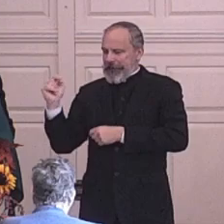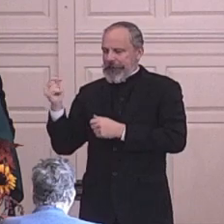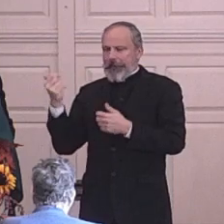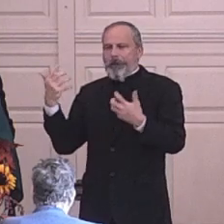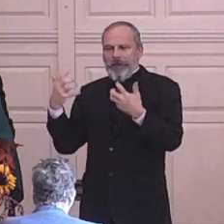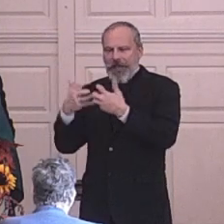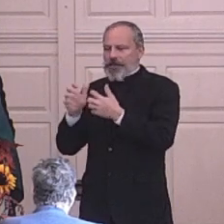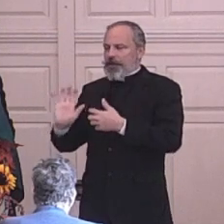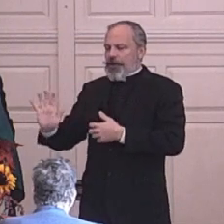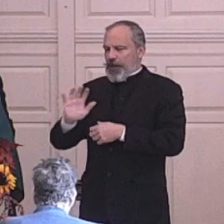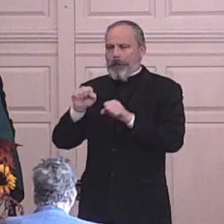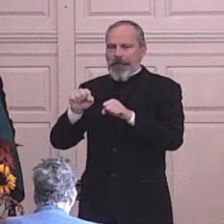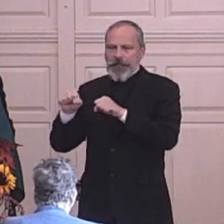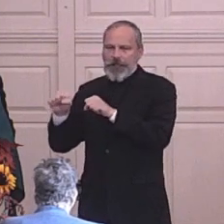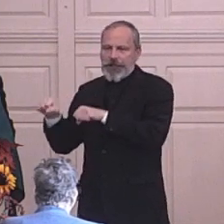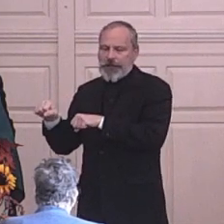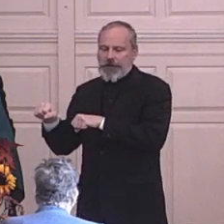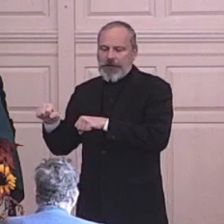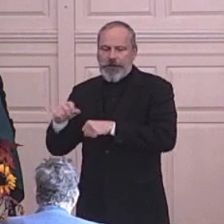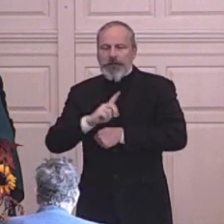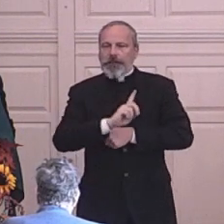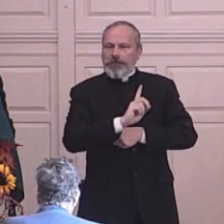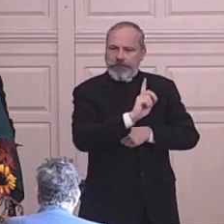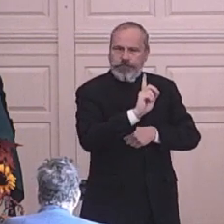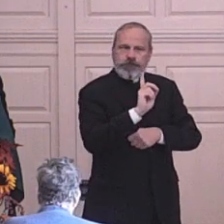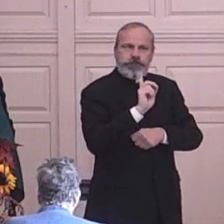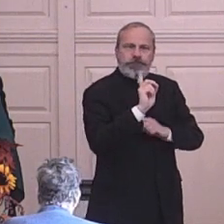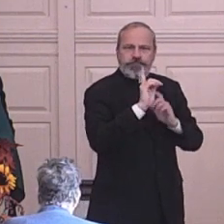ability. Then he went away.